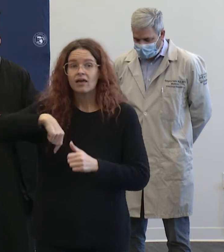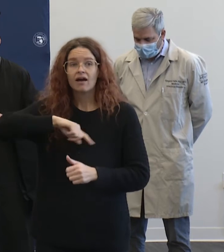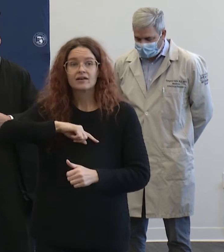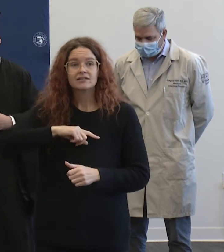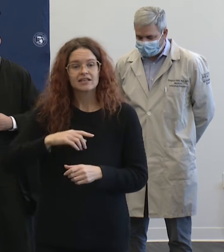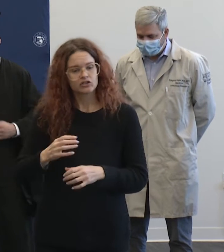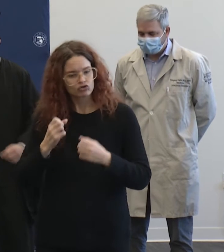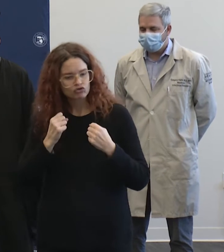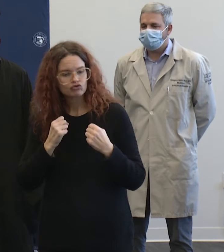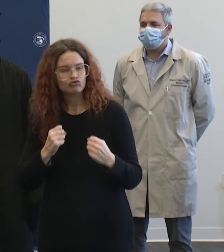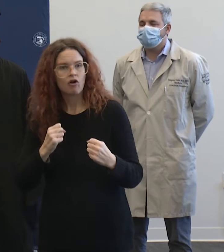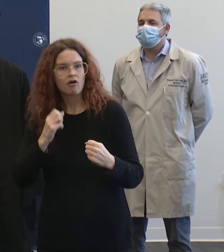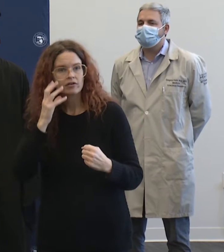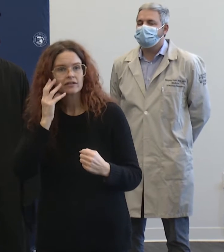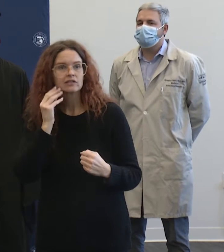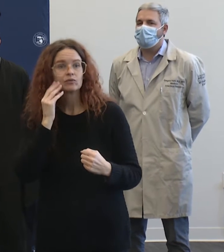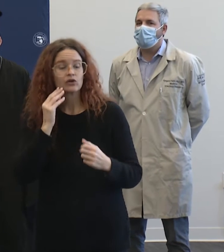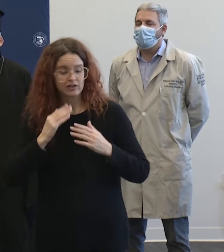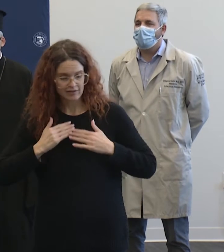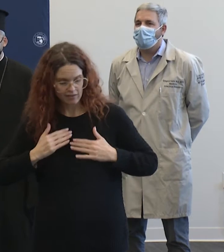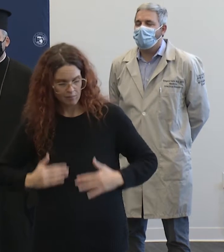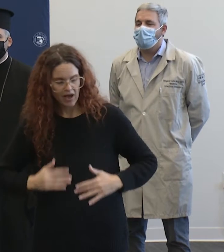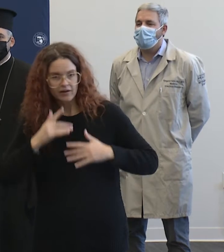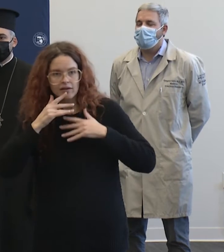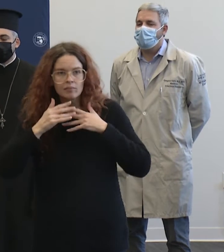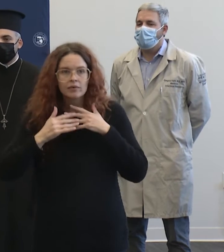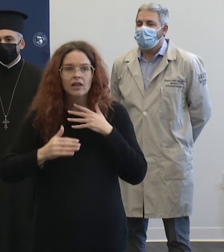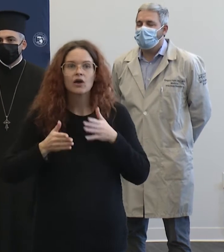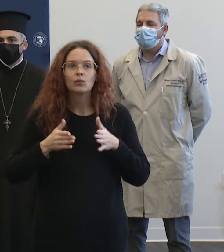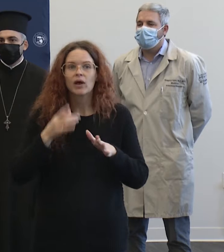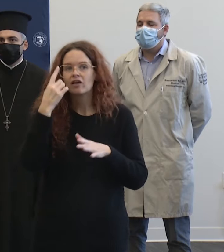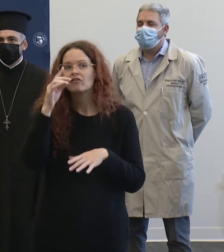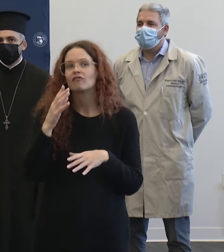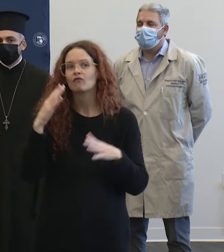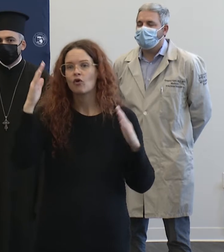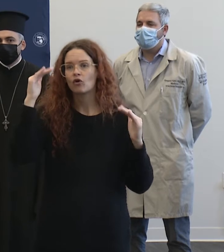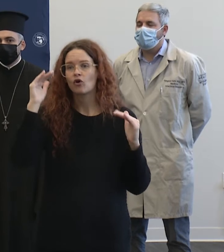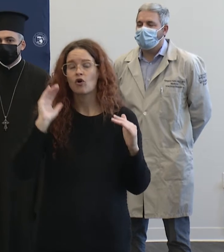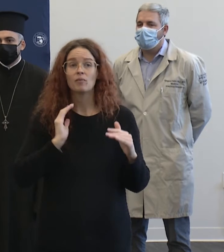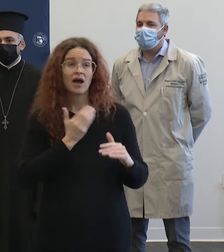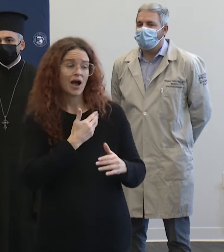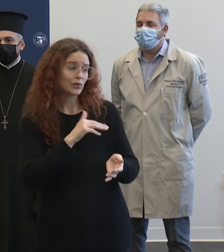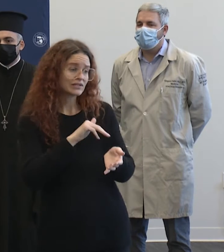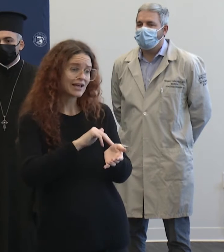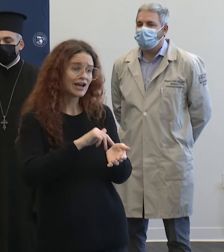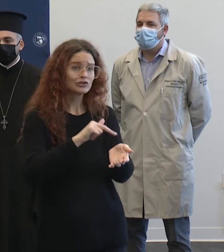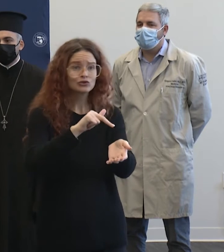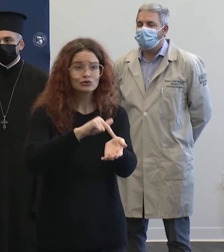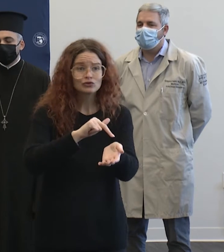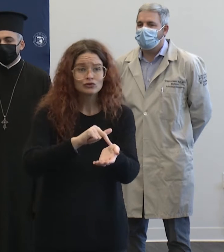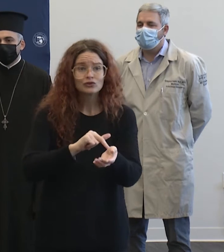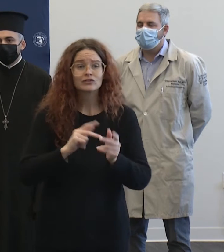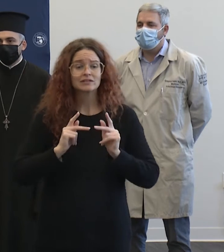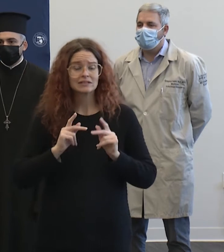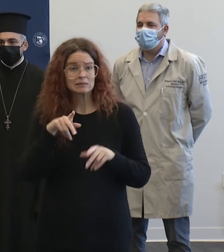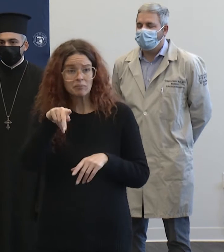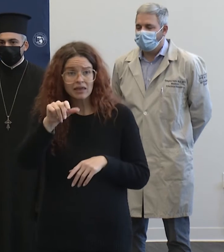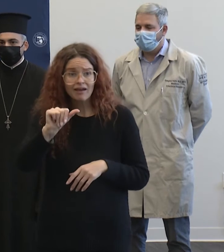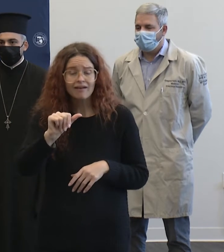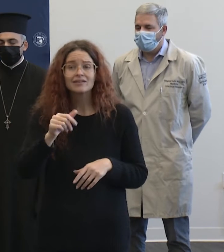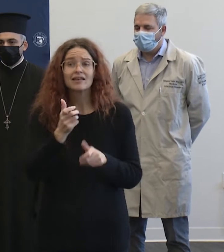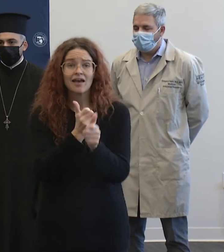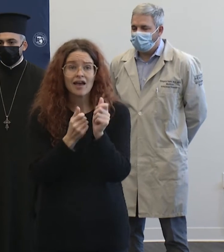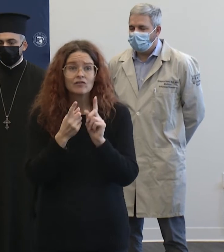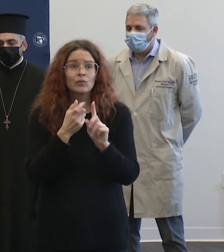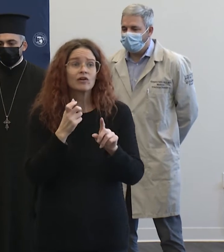experience in a flesh and blood way of hope. Our doctors, our nurses, our physician assistants, everyone from